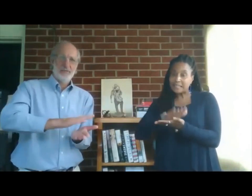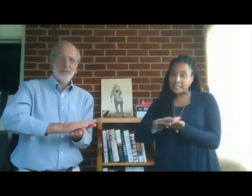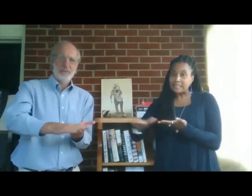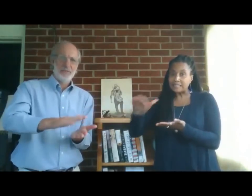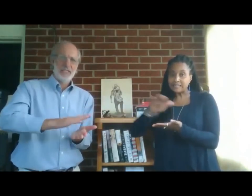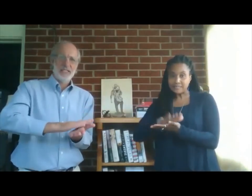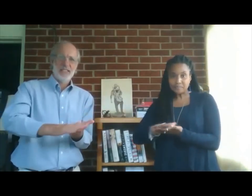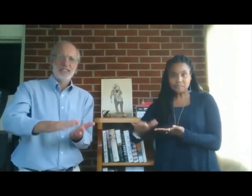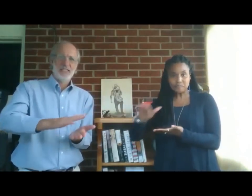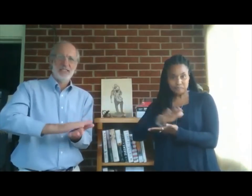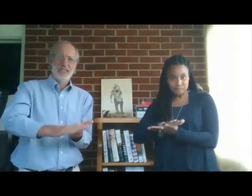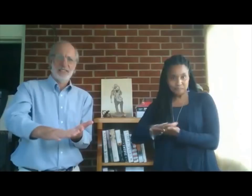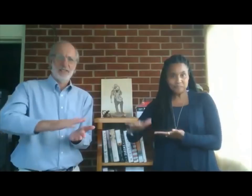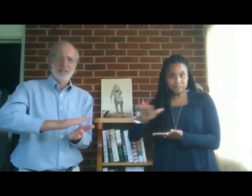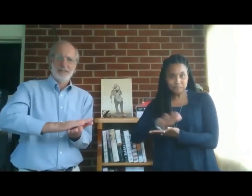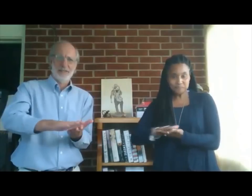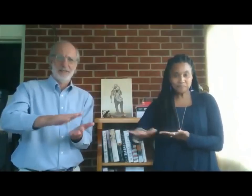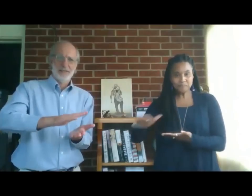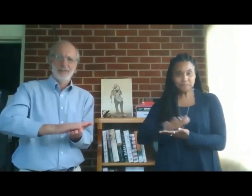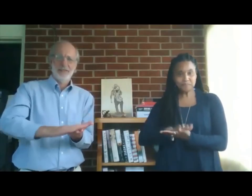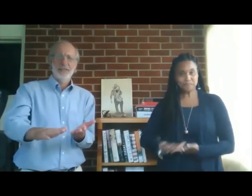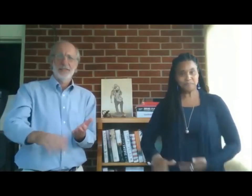Clean. Clean. Make it nice and clean.